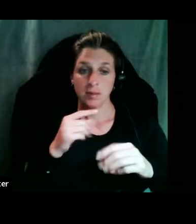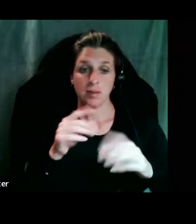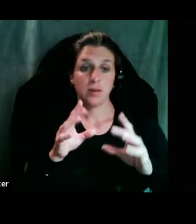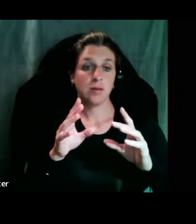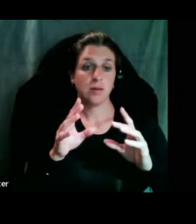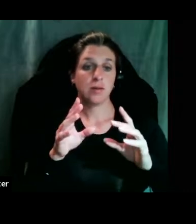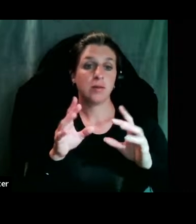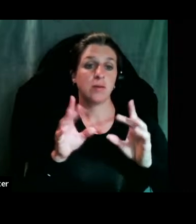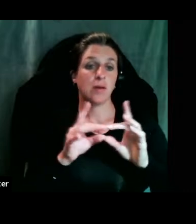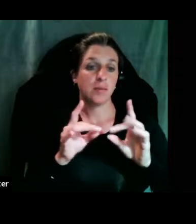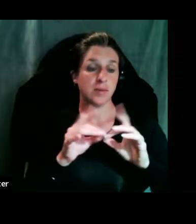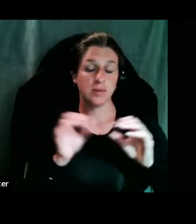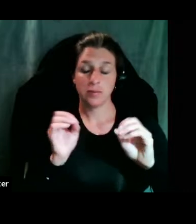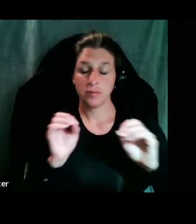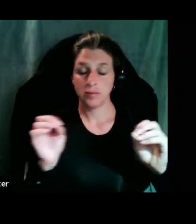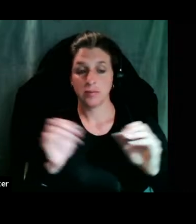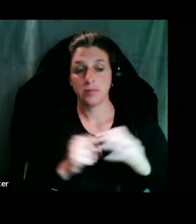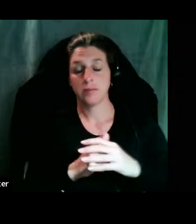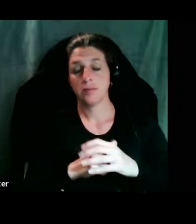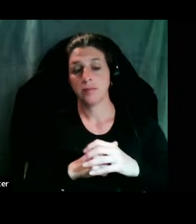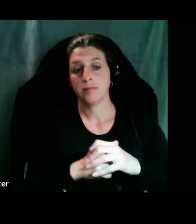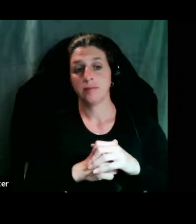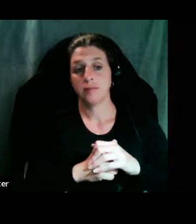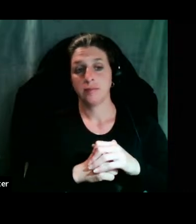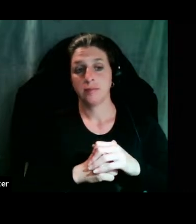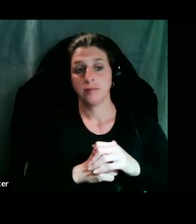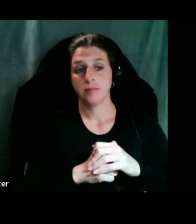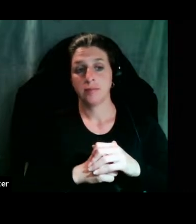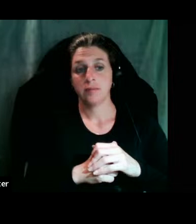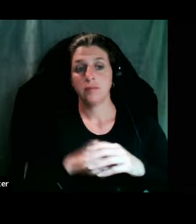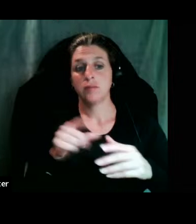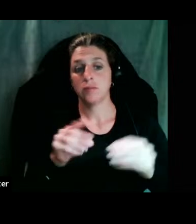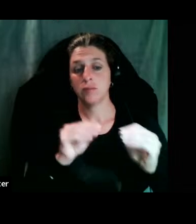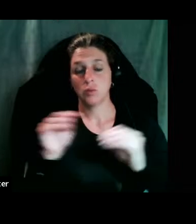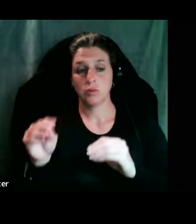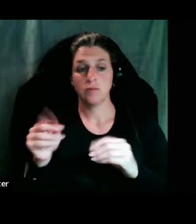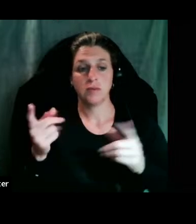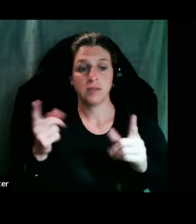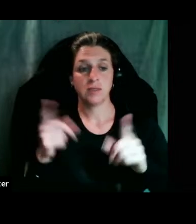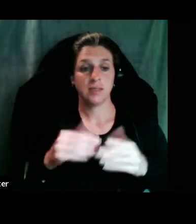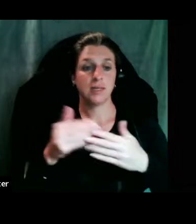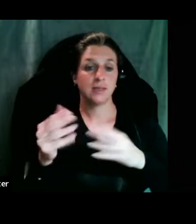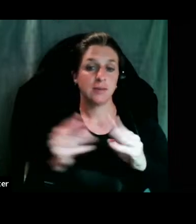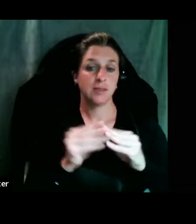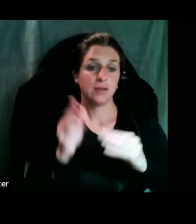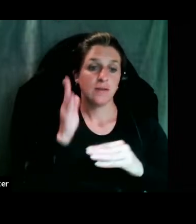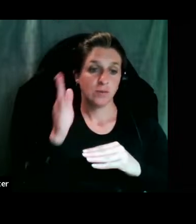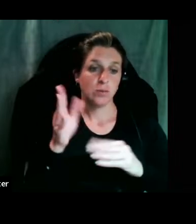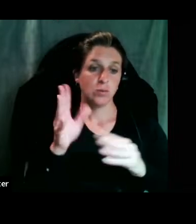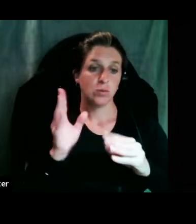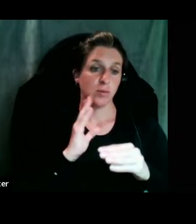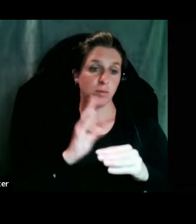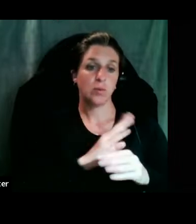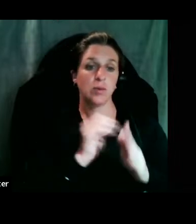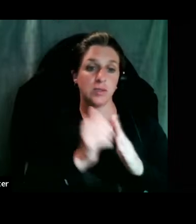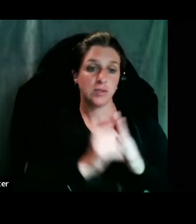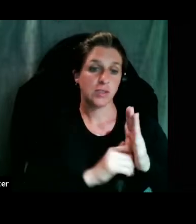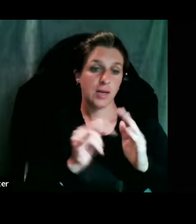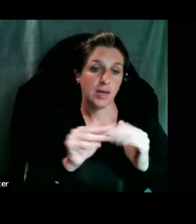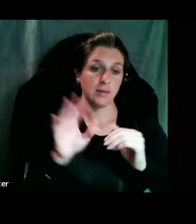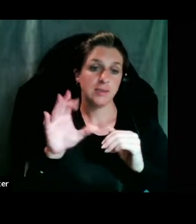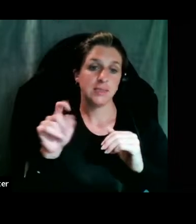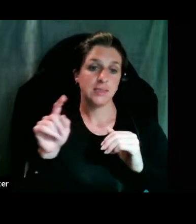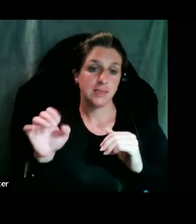public? There are none. Okay, we'll move these on to consent for the next meeting. Future board agenda items, CT